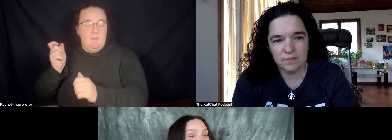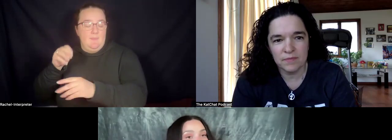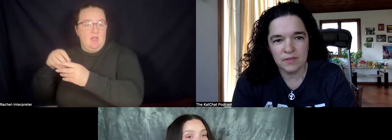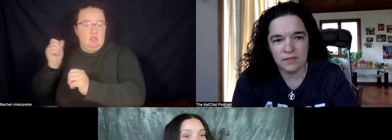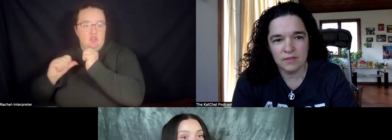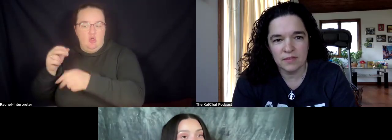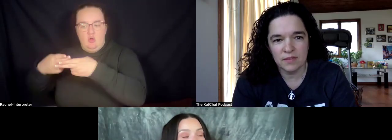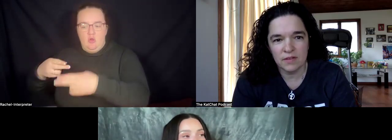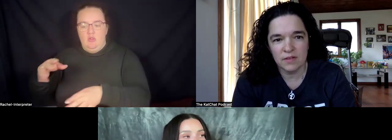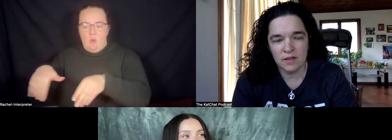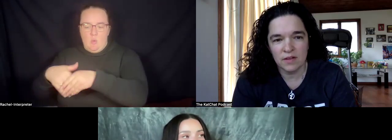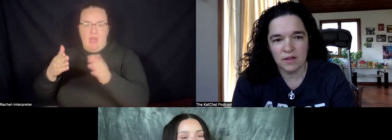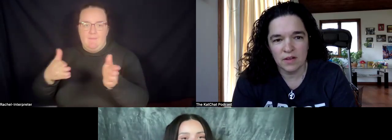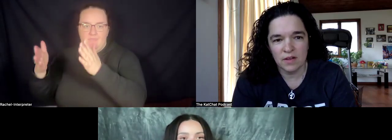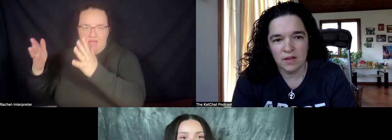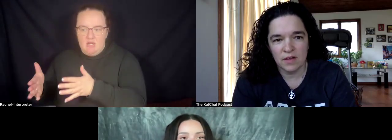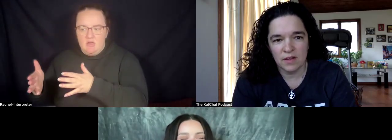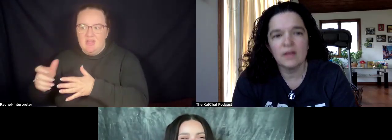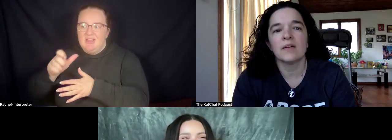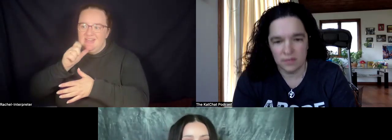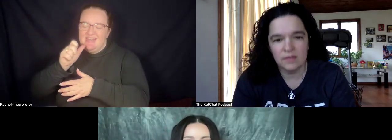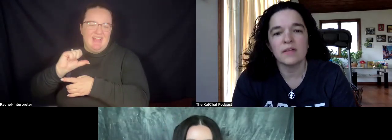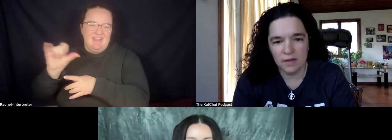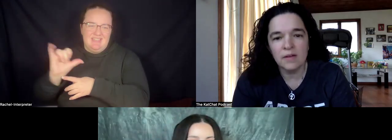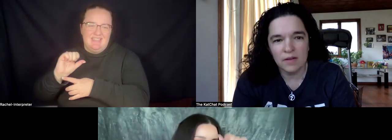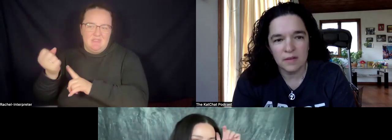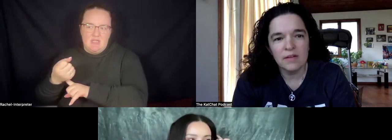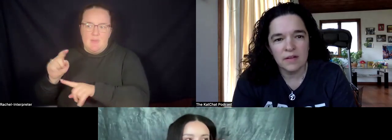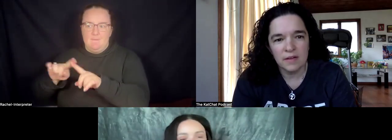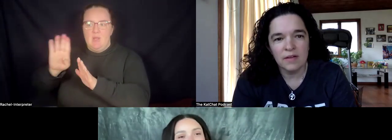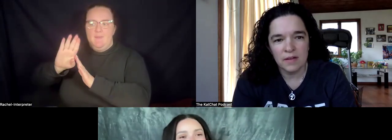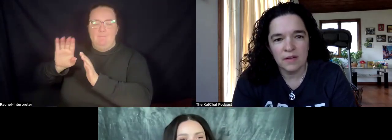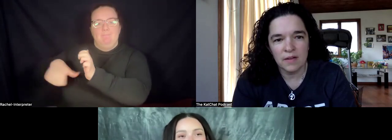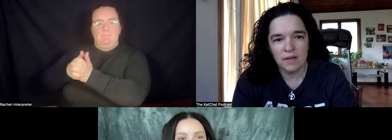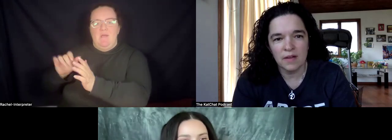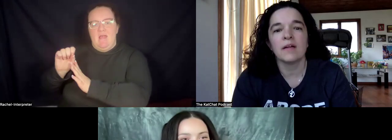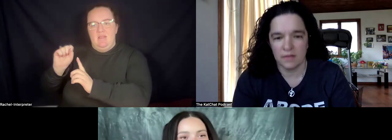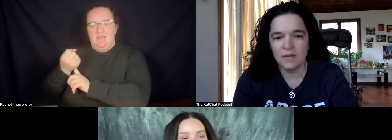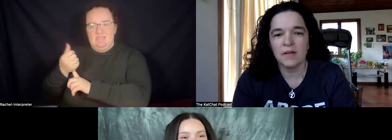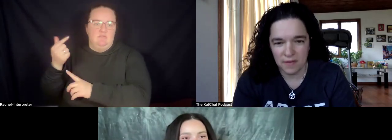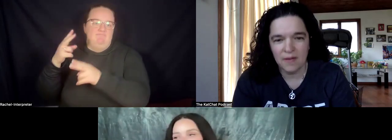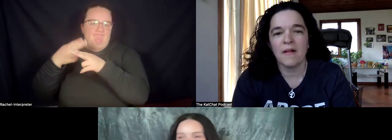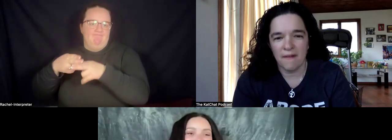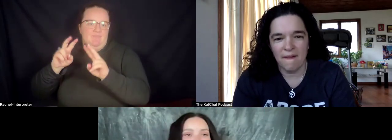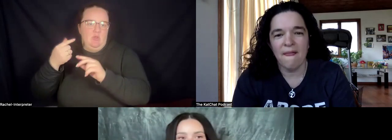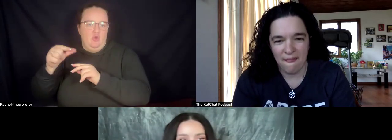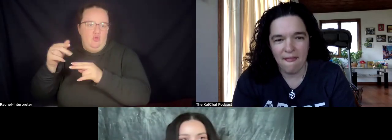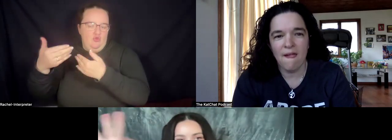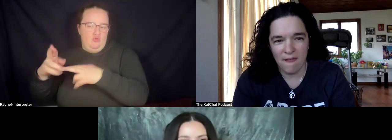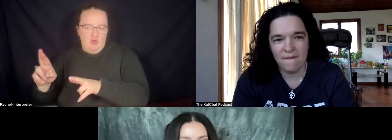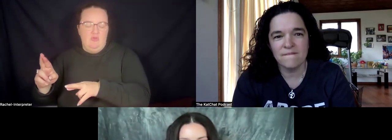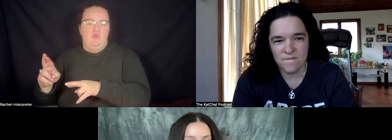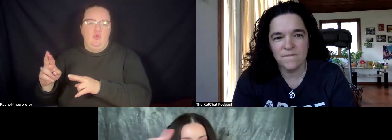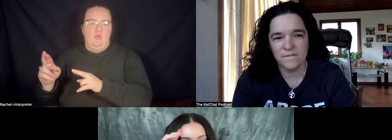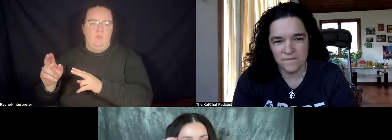were not in the same scenes, but we ended up talking sort of behind the scenes in what they call like the green room. So it's where sort of the actors hang out in